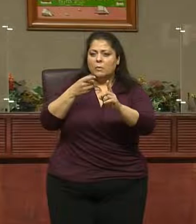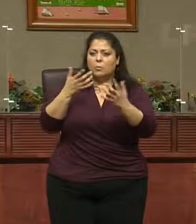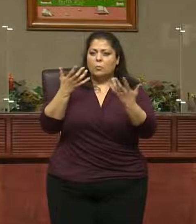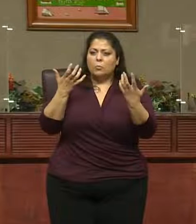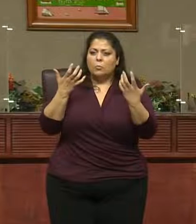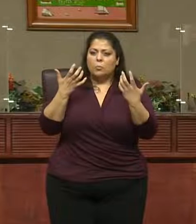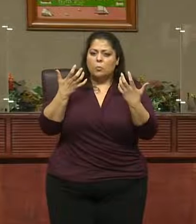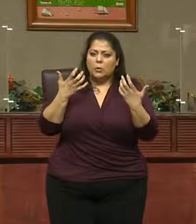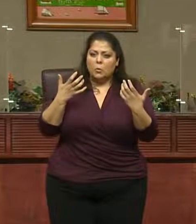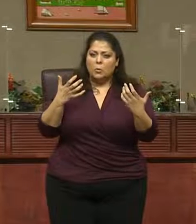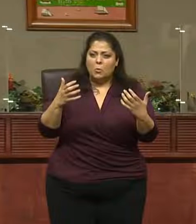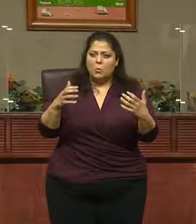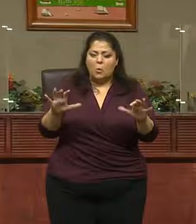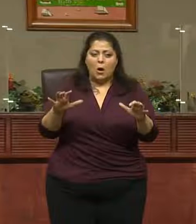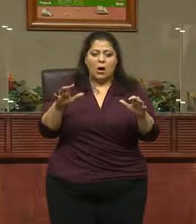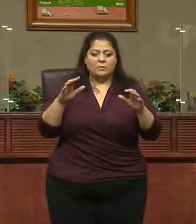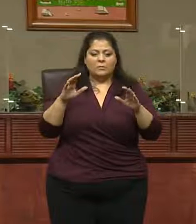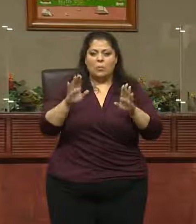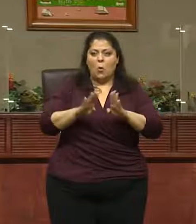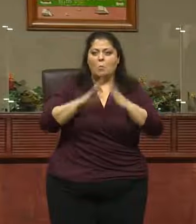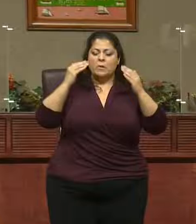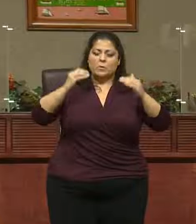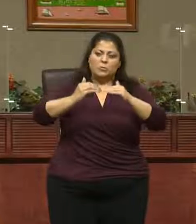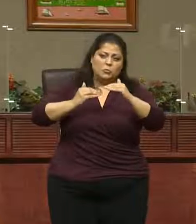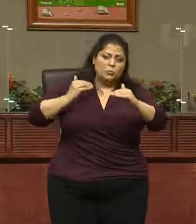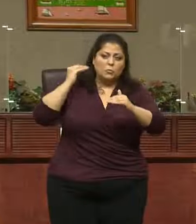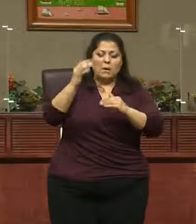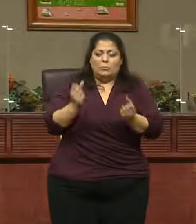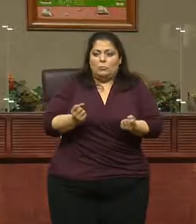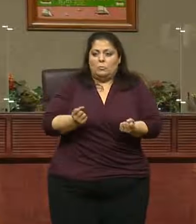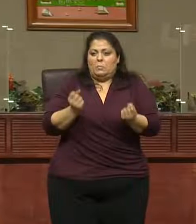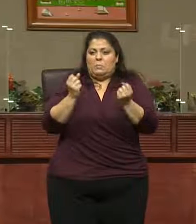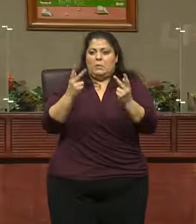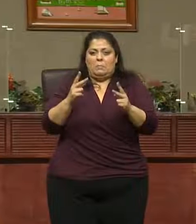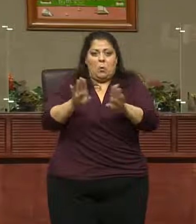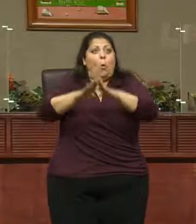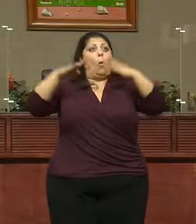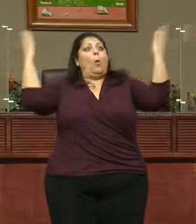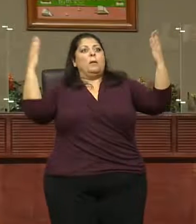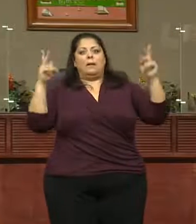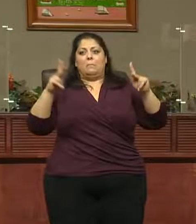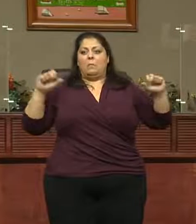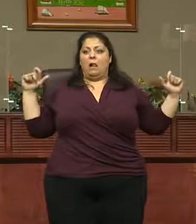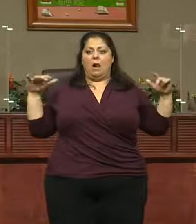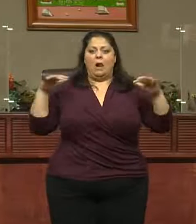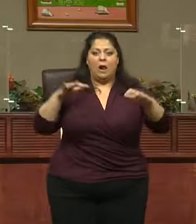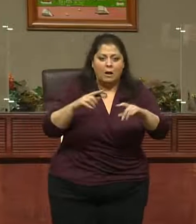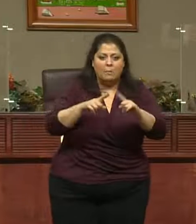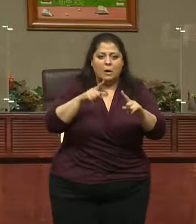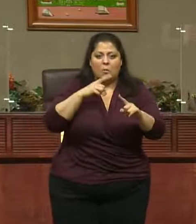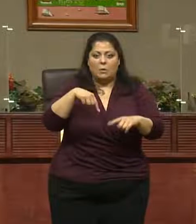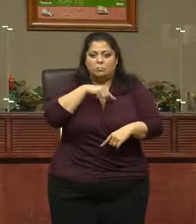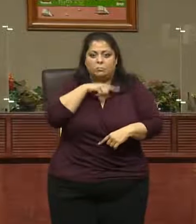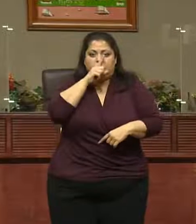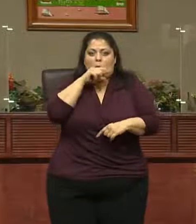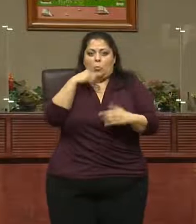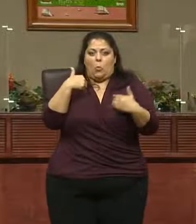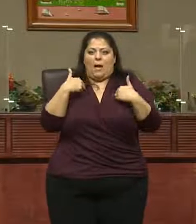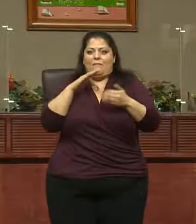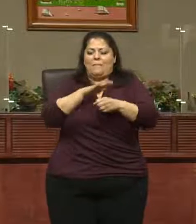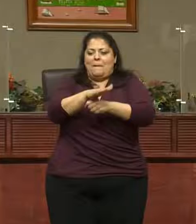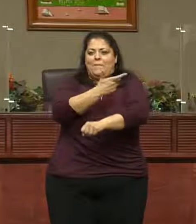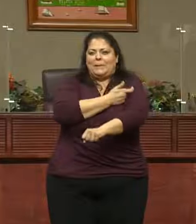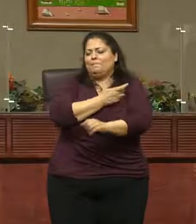bandwidth of the people that can come and that we cannot offer those services. I think it's a correlation between the inventory of